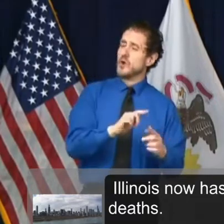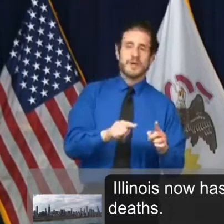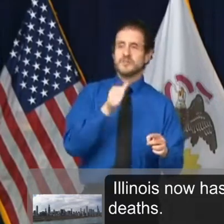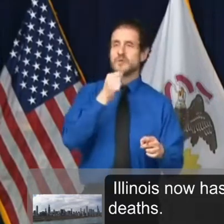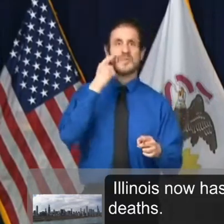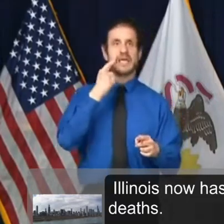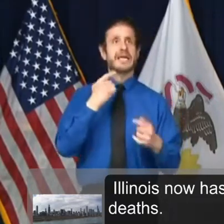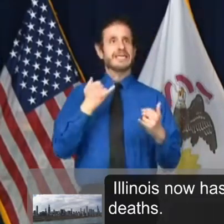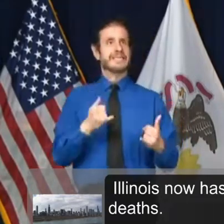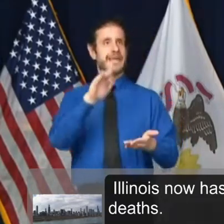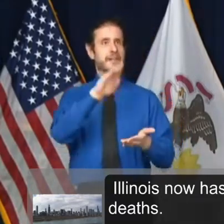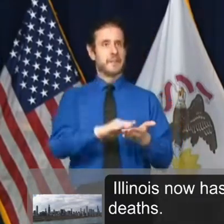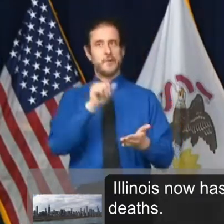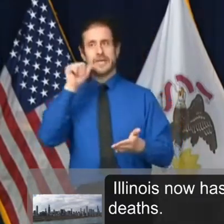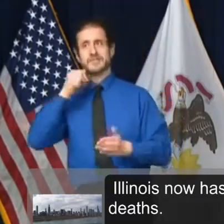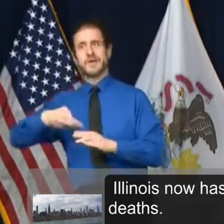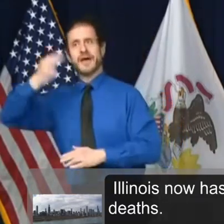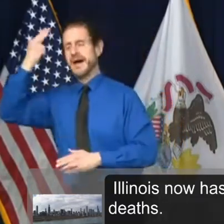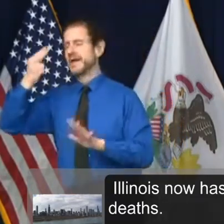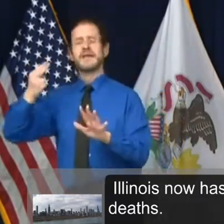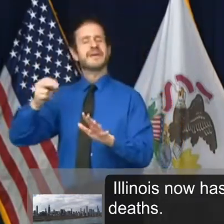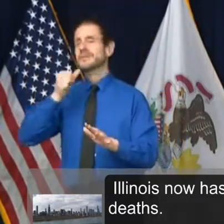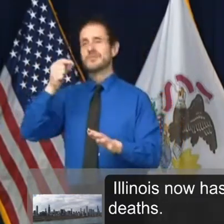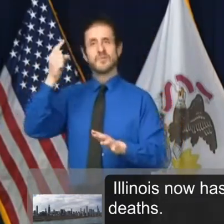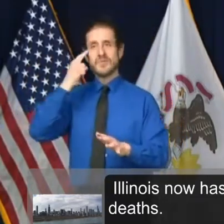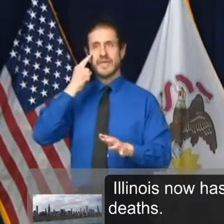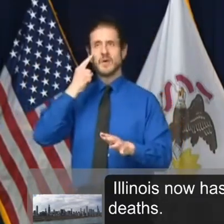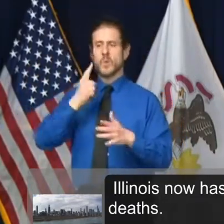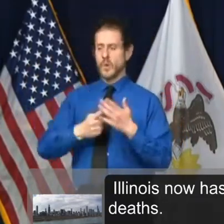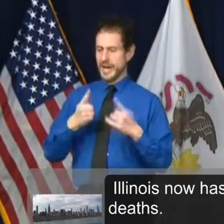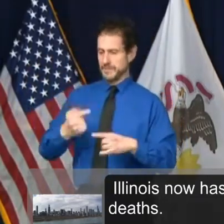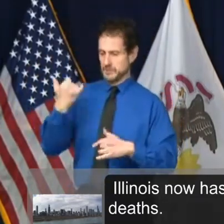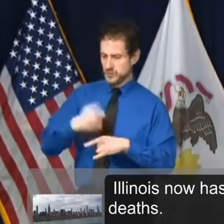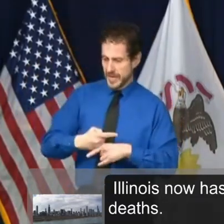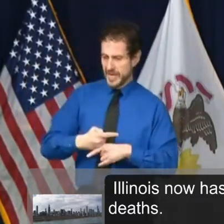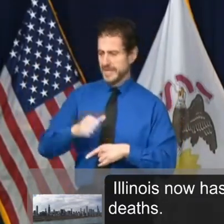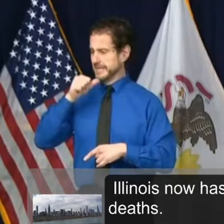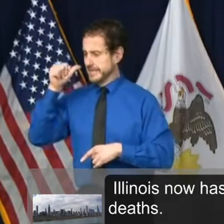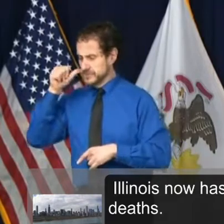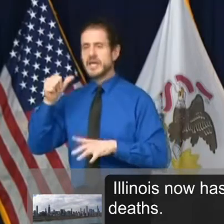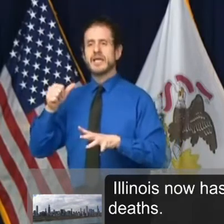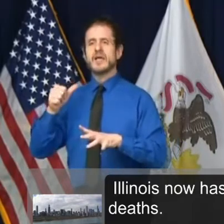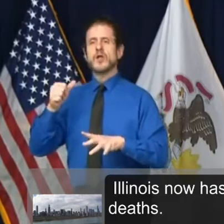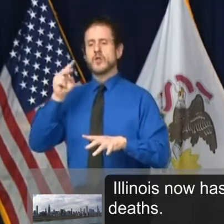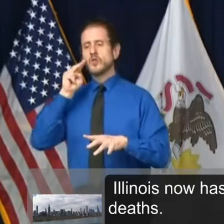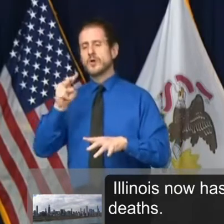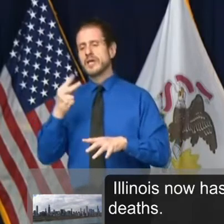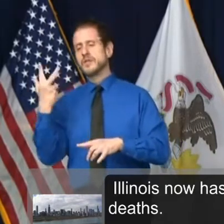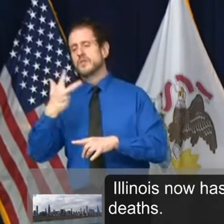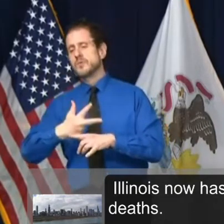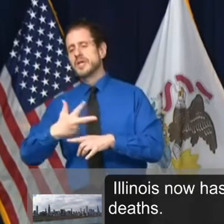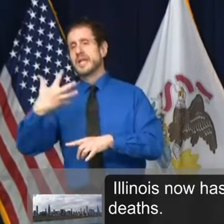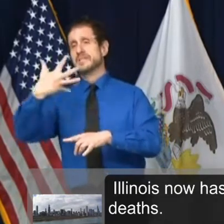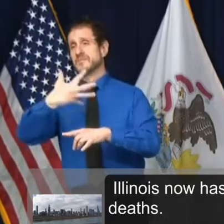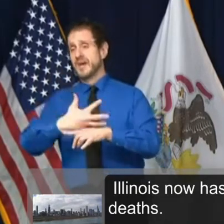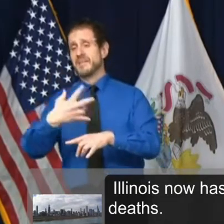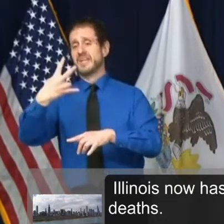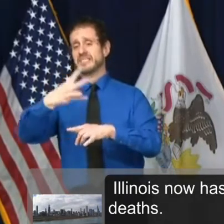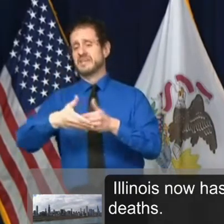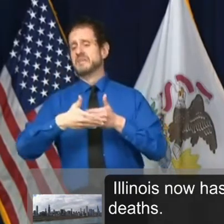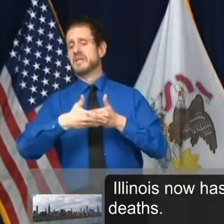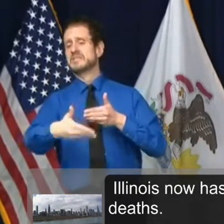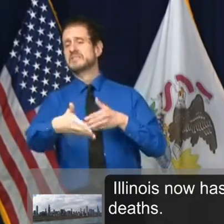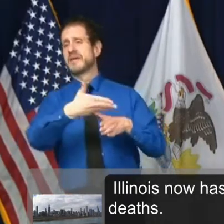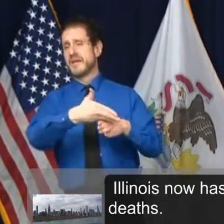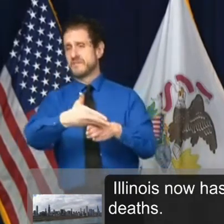on a multi-day basis, taking maybe a 3, 5, or a 7-day average. I'm hopeful. When I